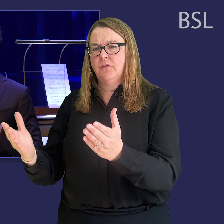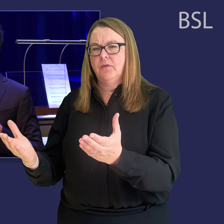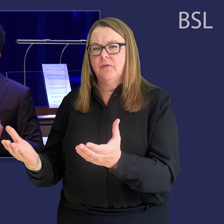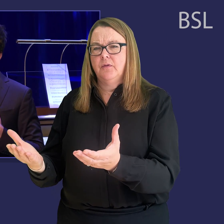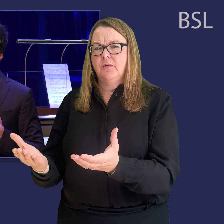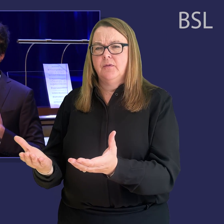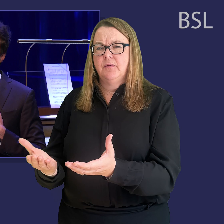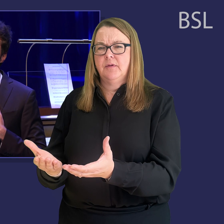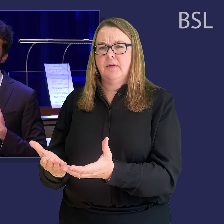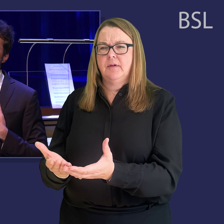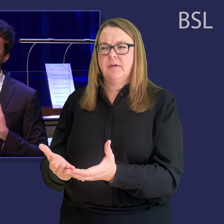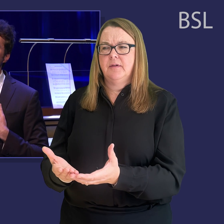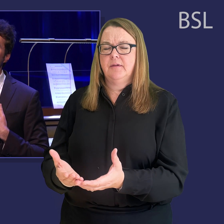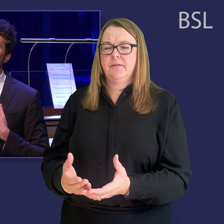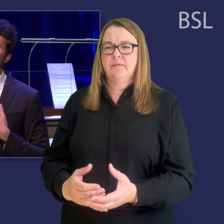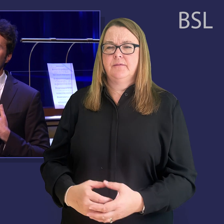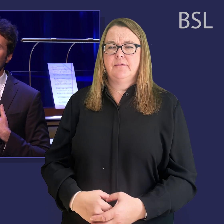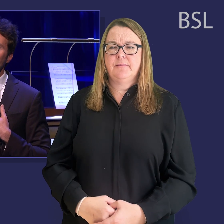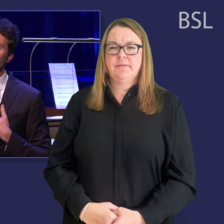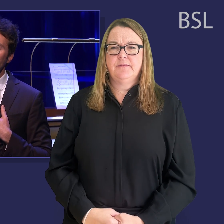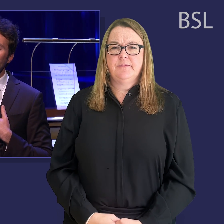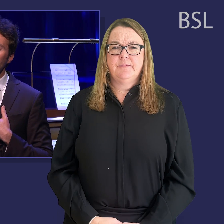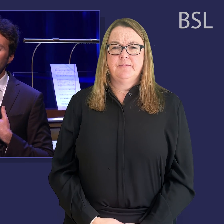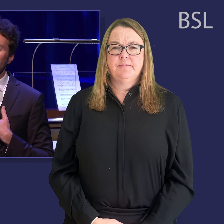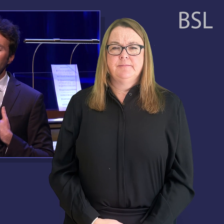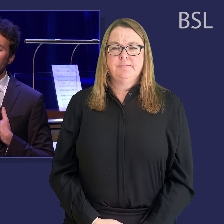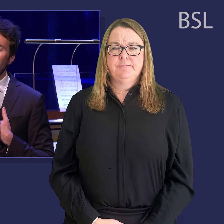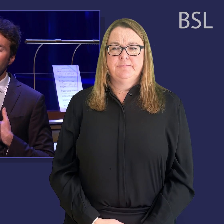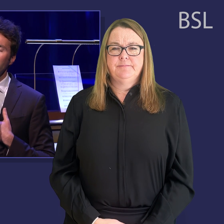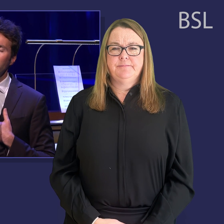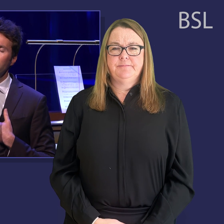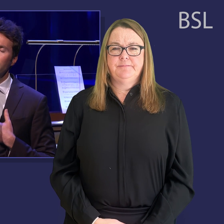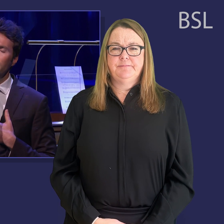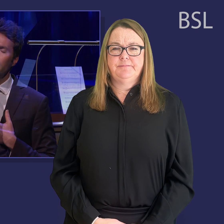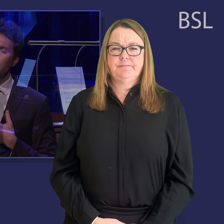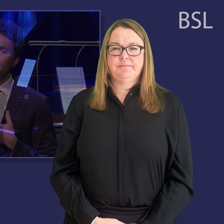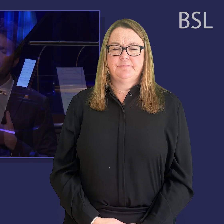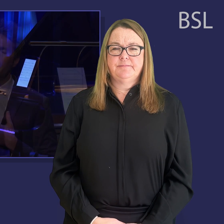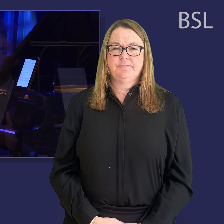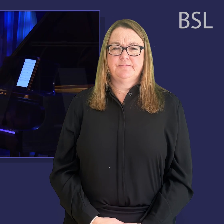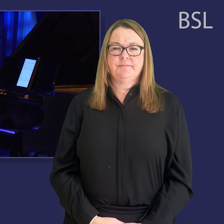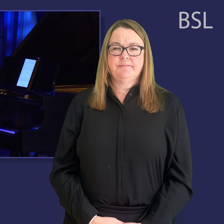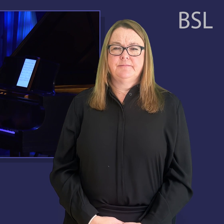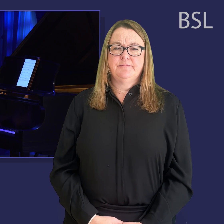while thou shalt live.